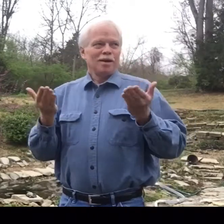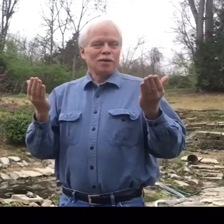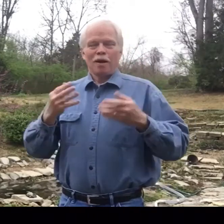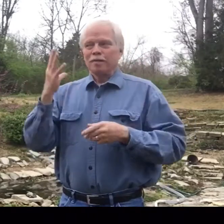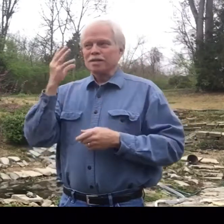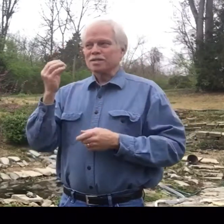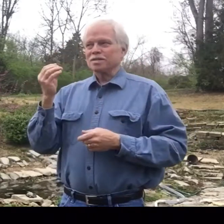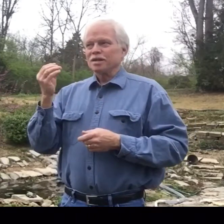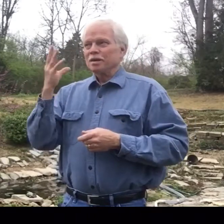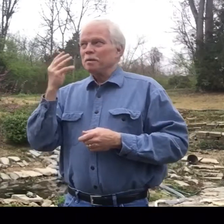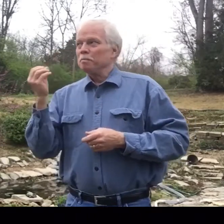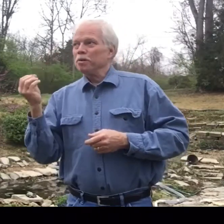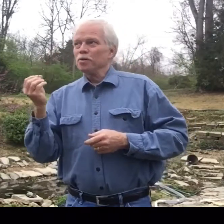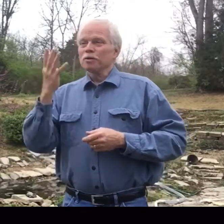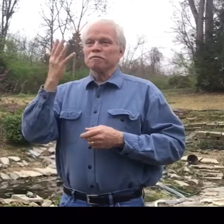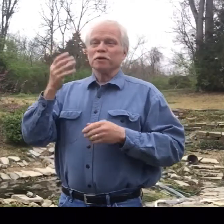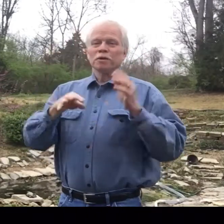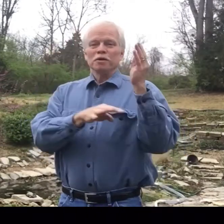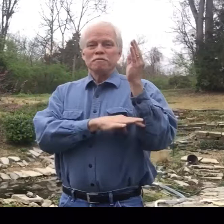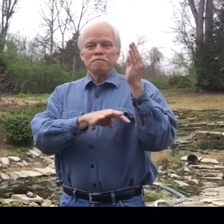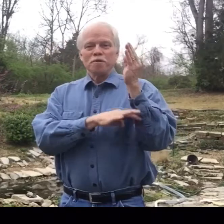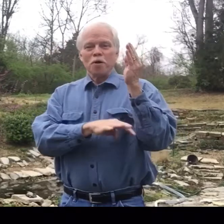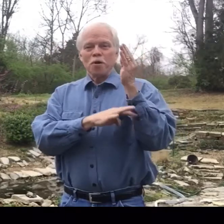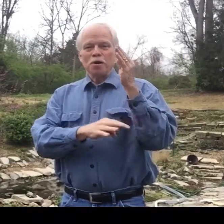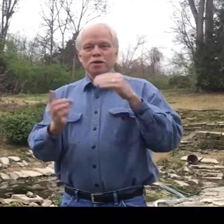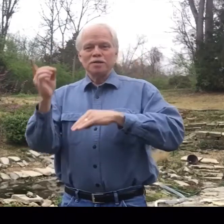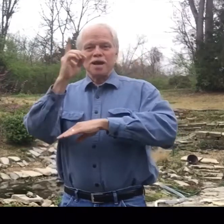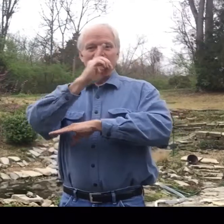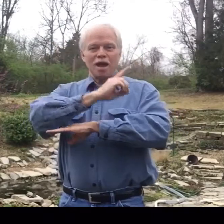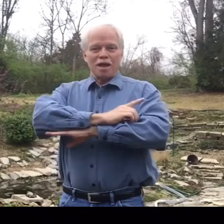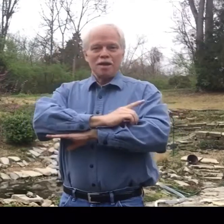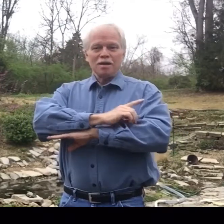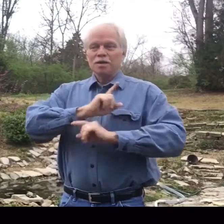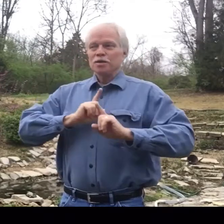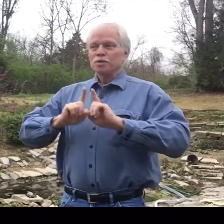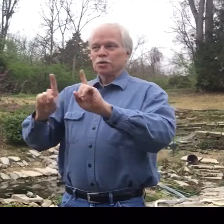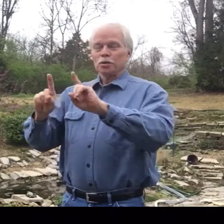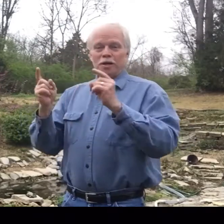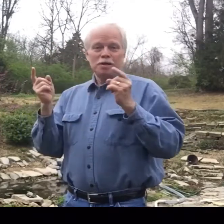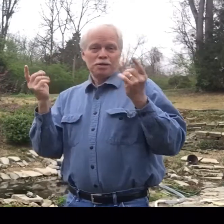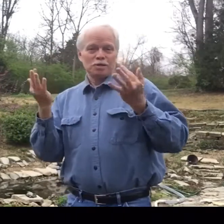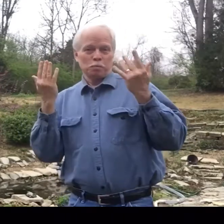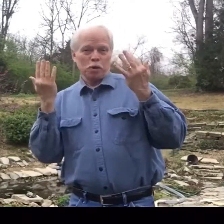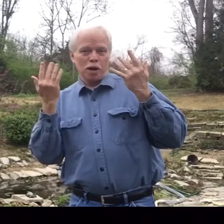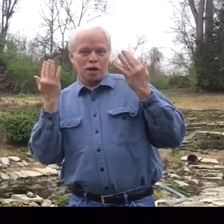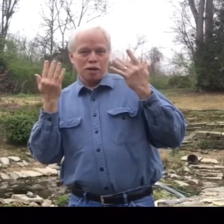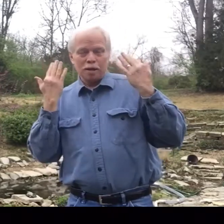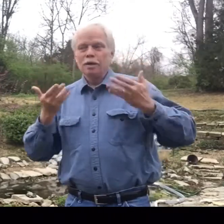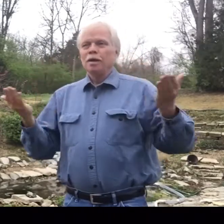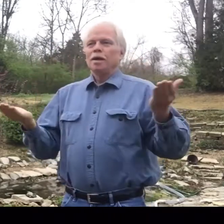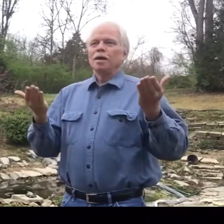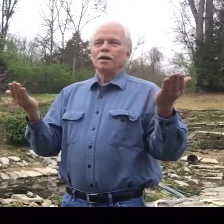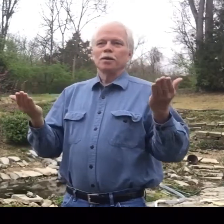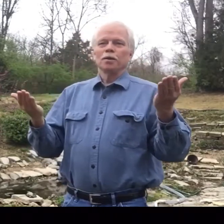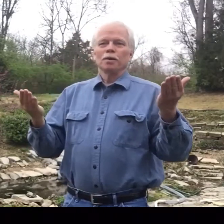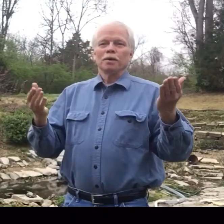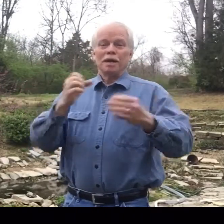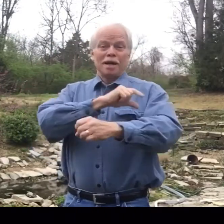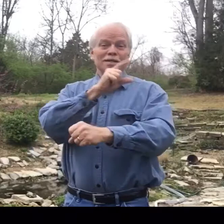Here on this beautiful fall day during spring here in